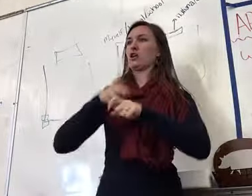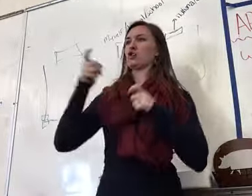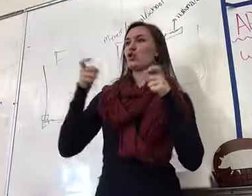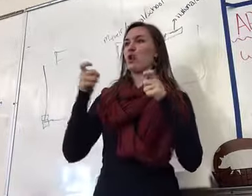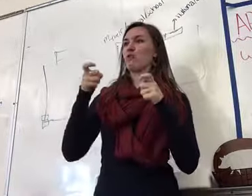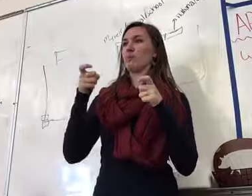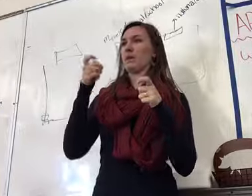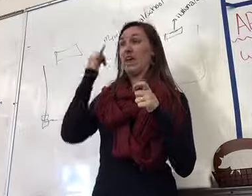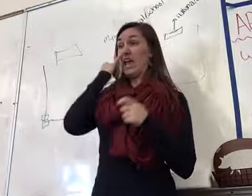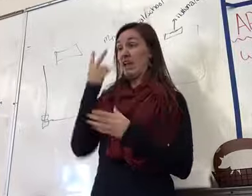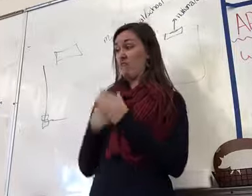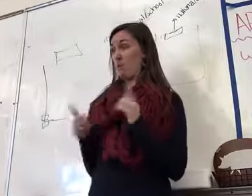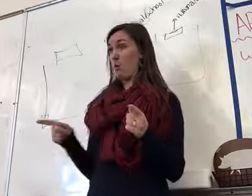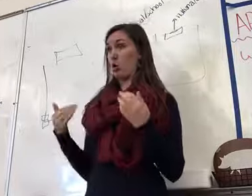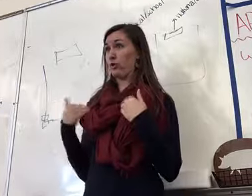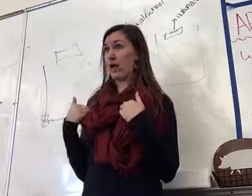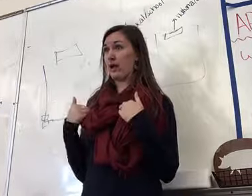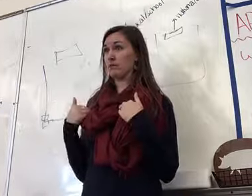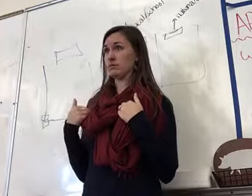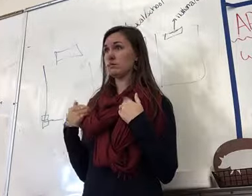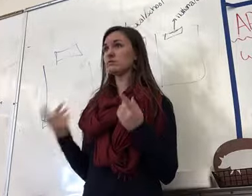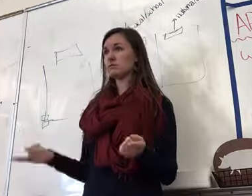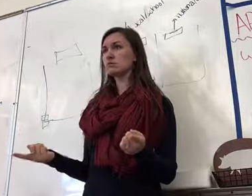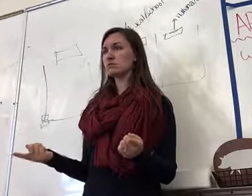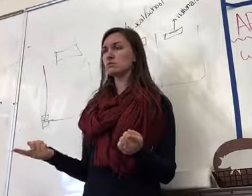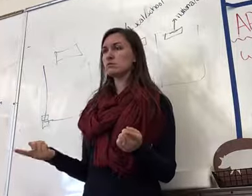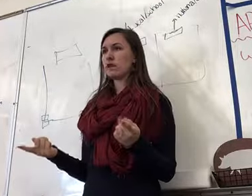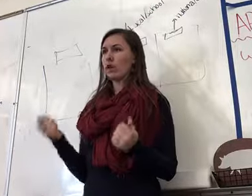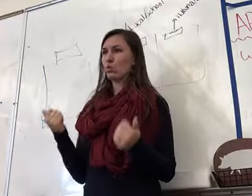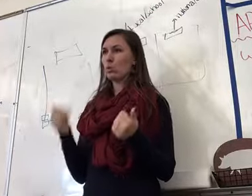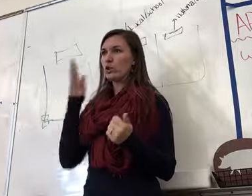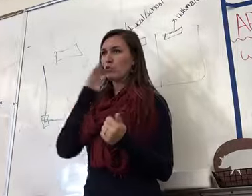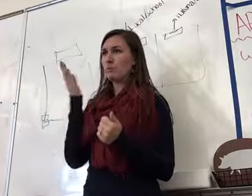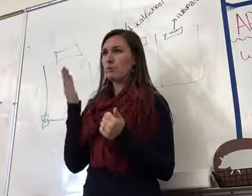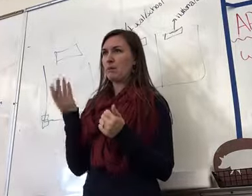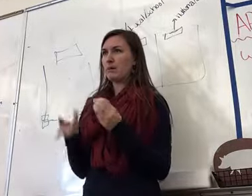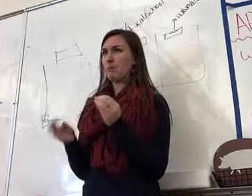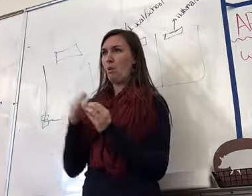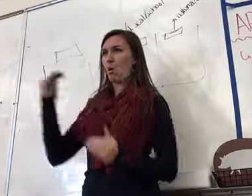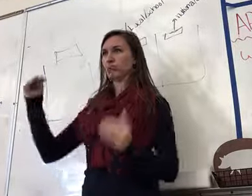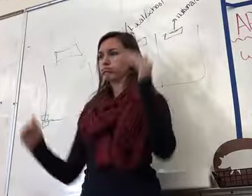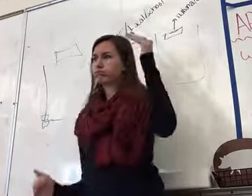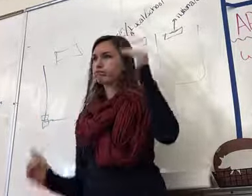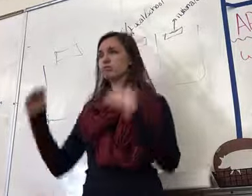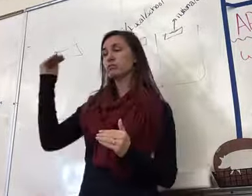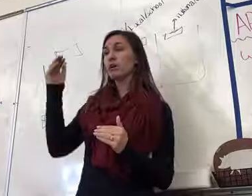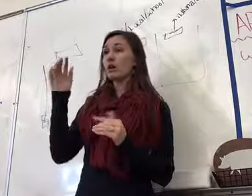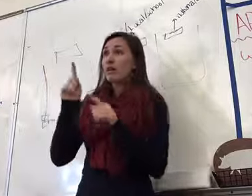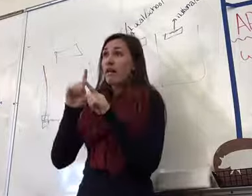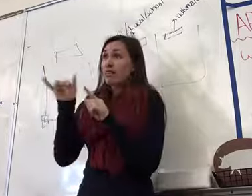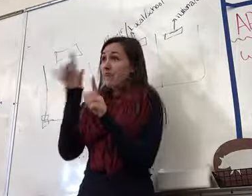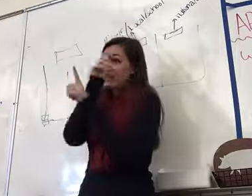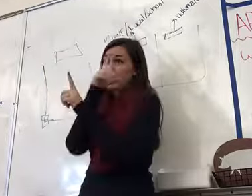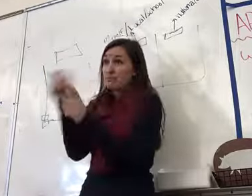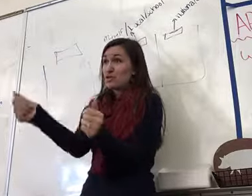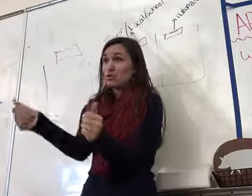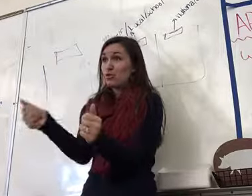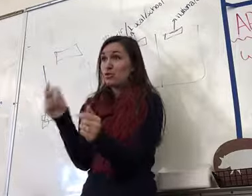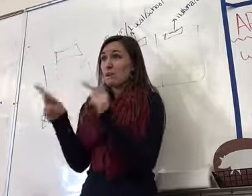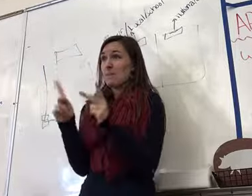Well, that was a rhetorical question for whoever responded. That's up to you, because that's a debate that even goes on right now.